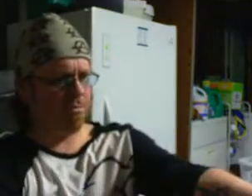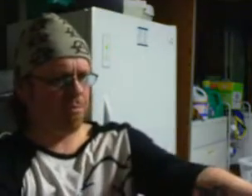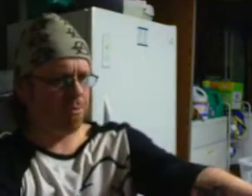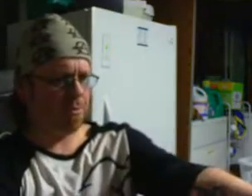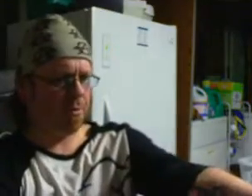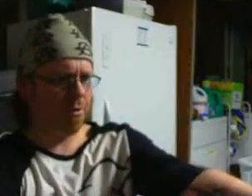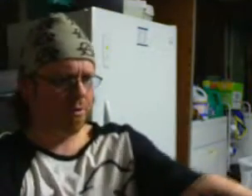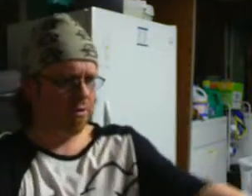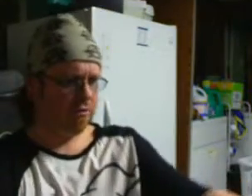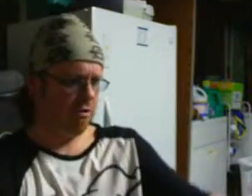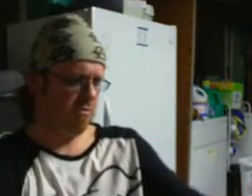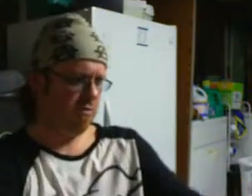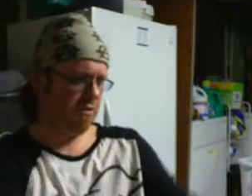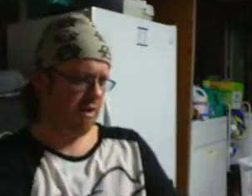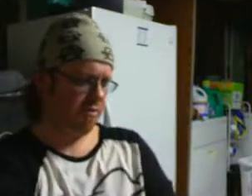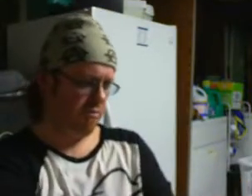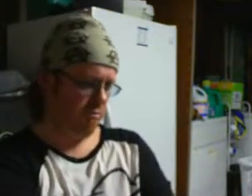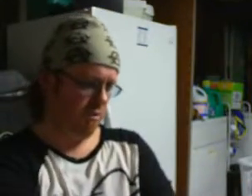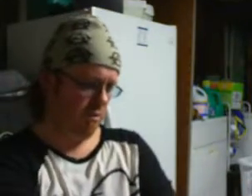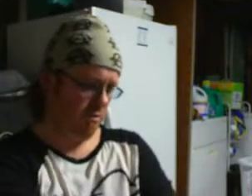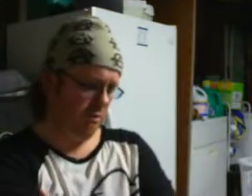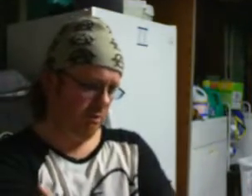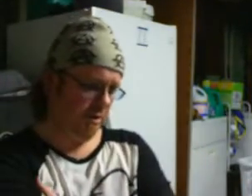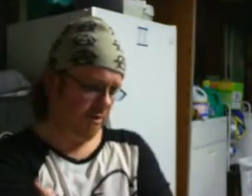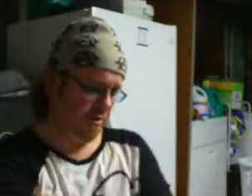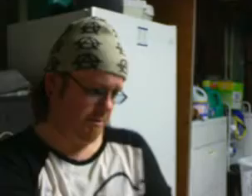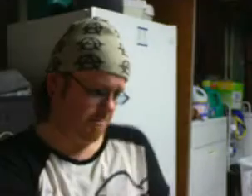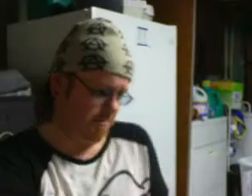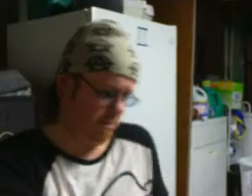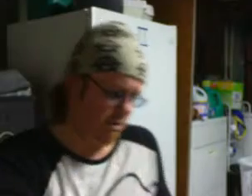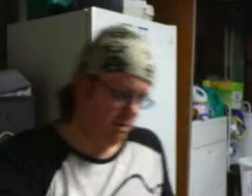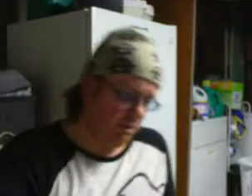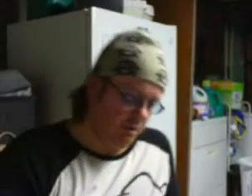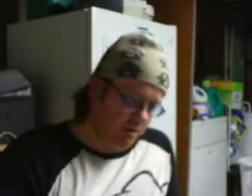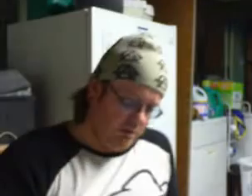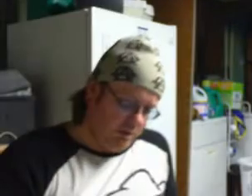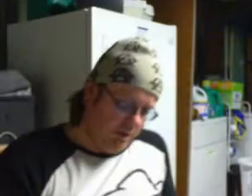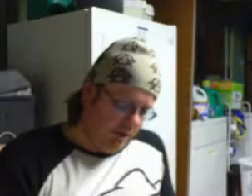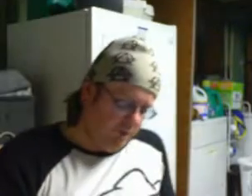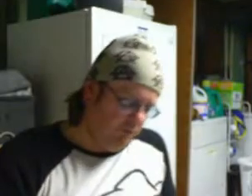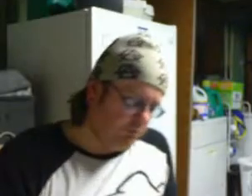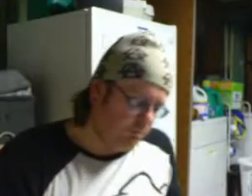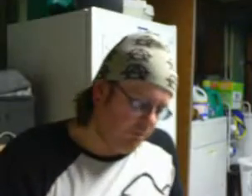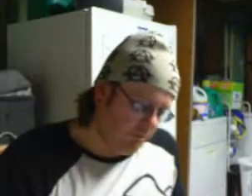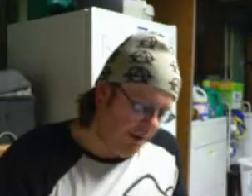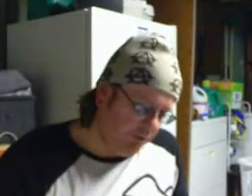before Solomon was actually, well, anointed king. And his brother